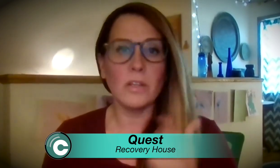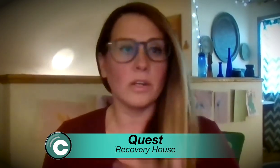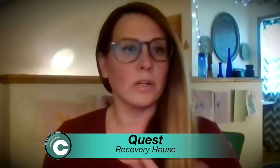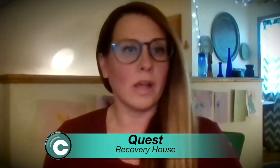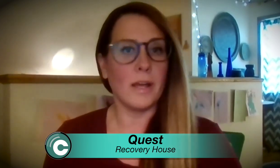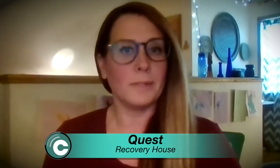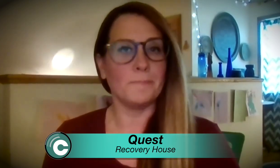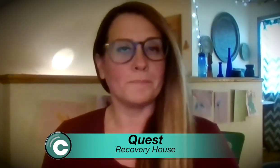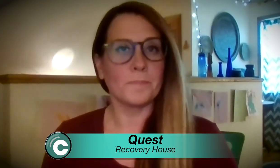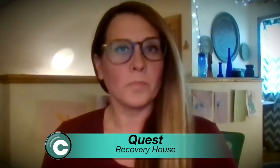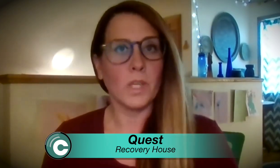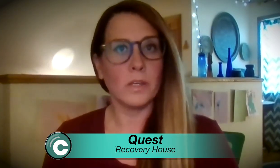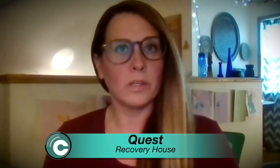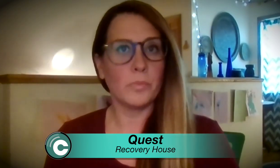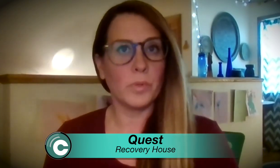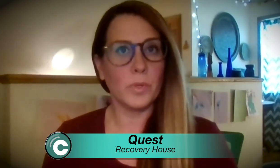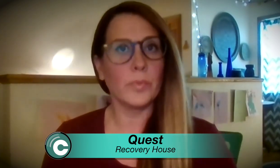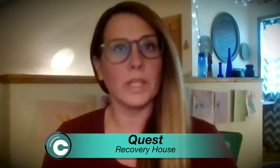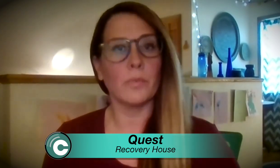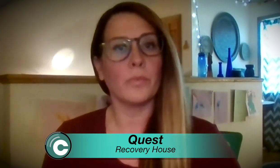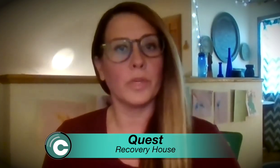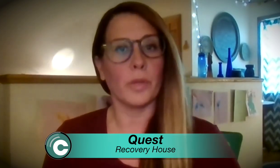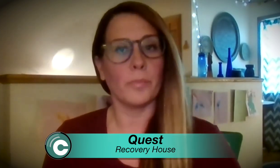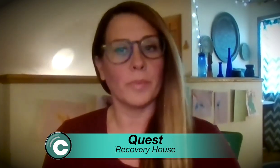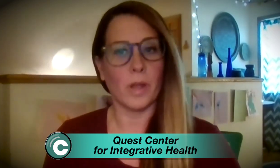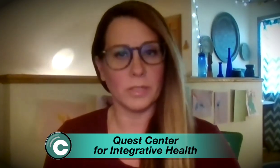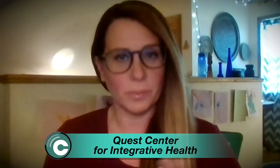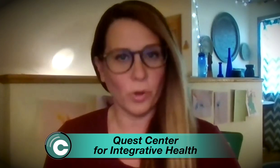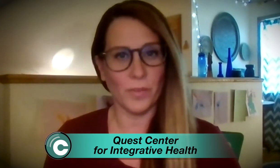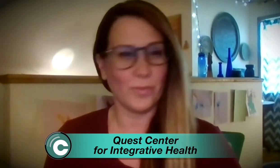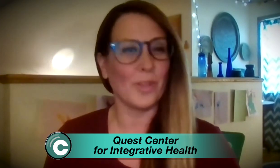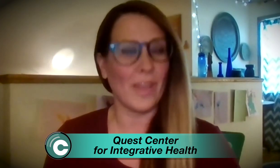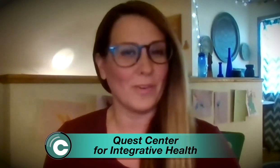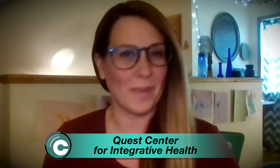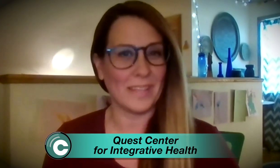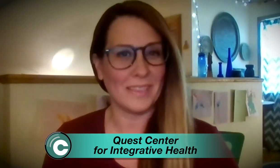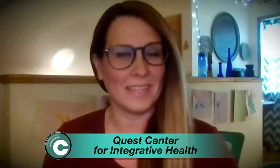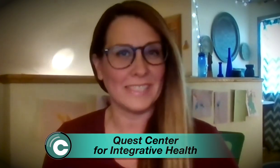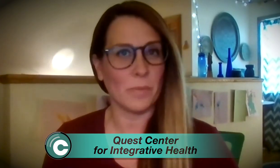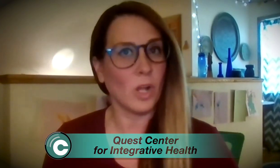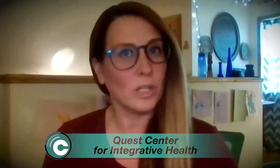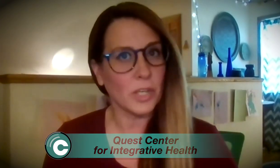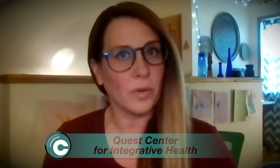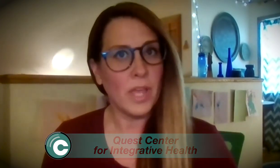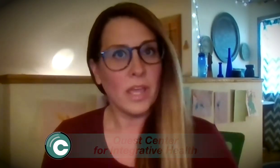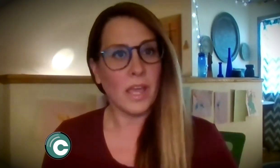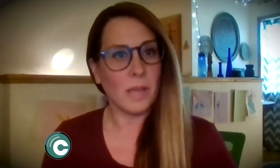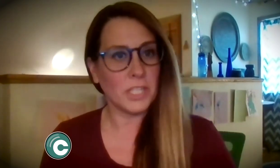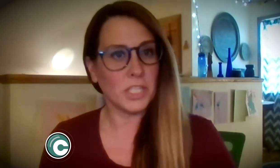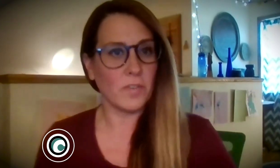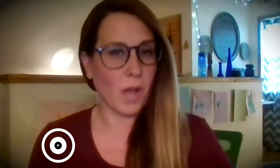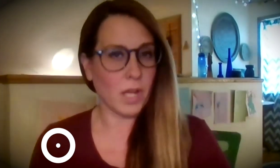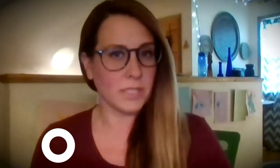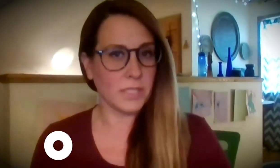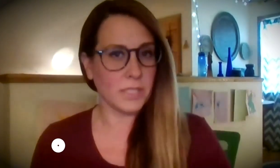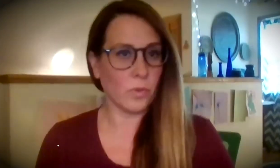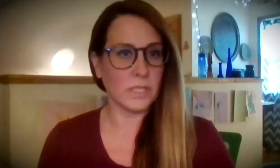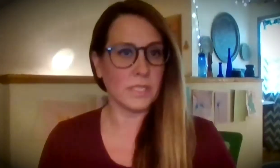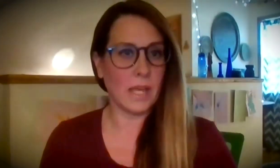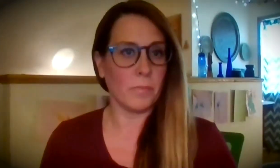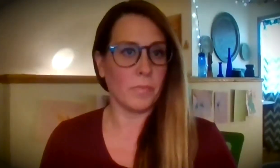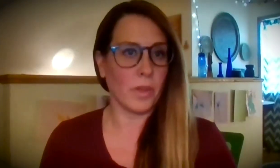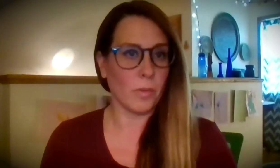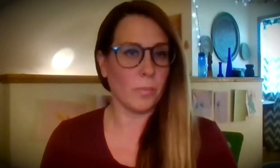particular, we really, you know, are supportive of everybody that is there, but also HIV positive